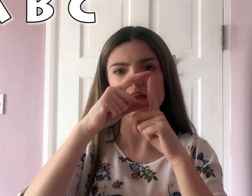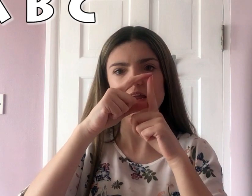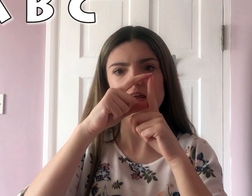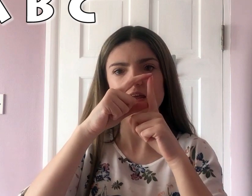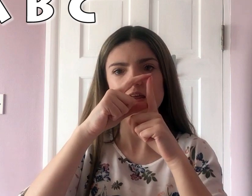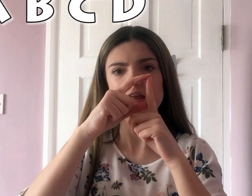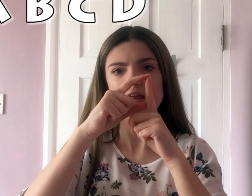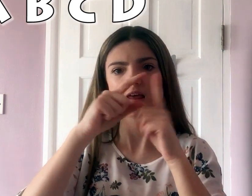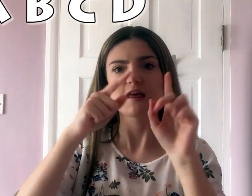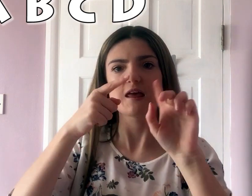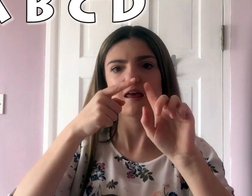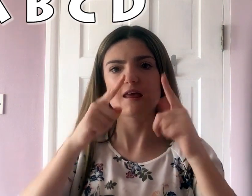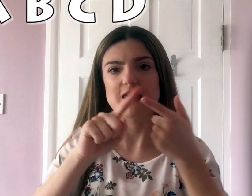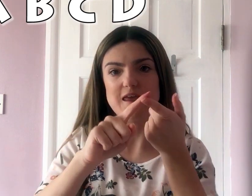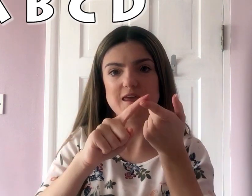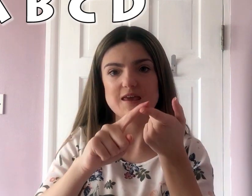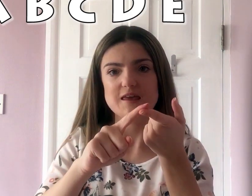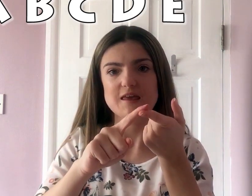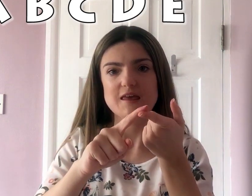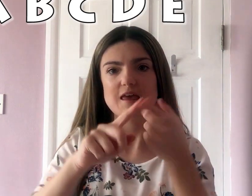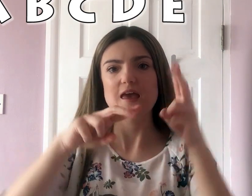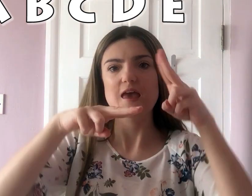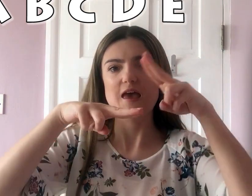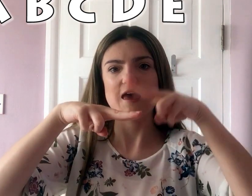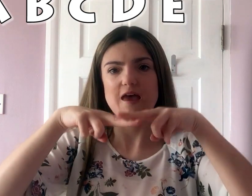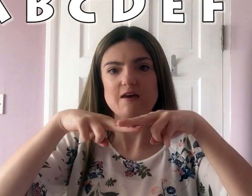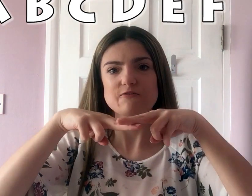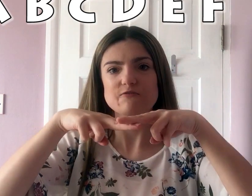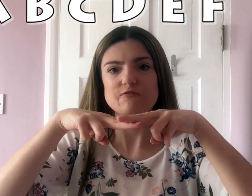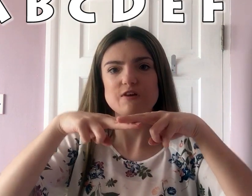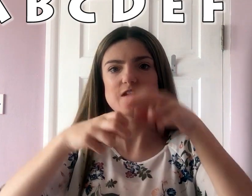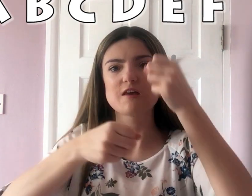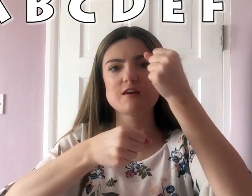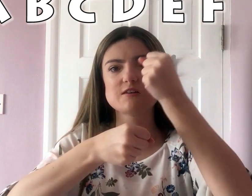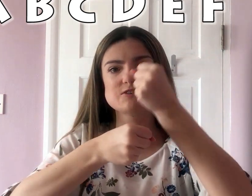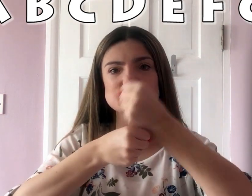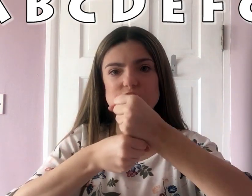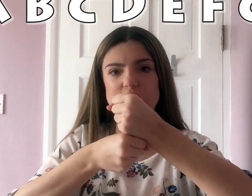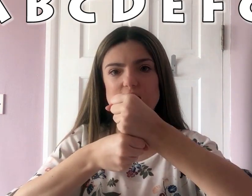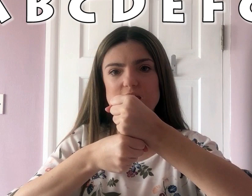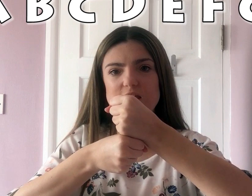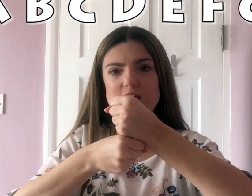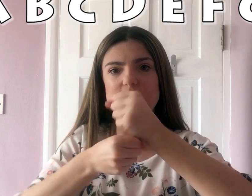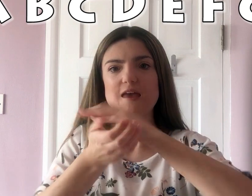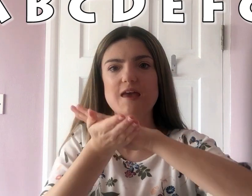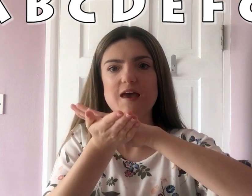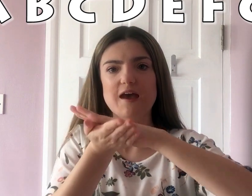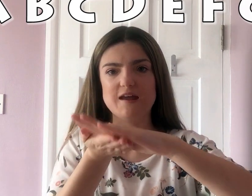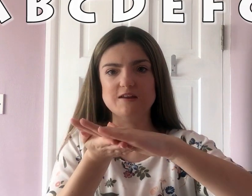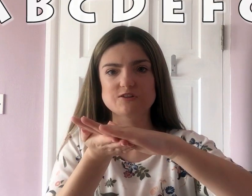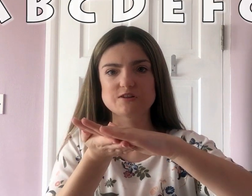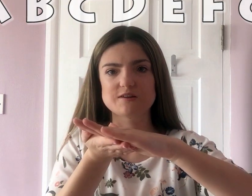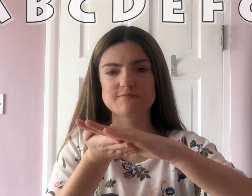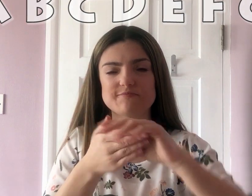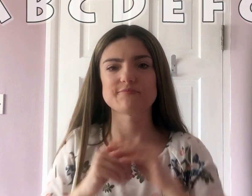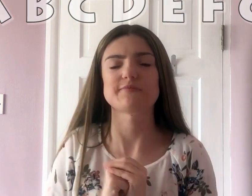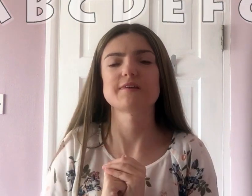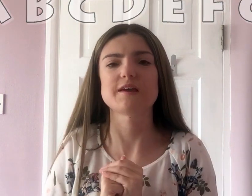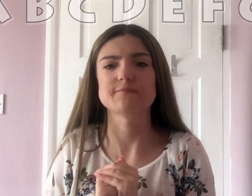D, E, F, G, H. Okay, let's